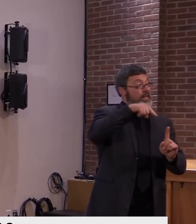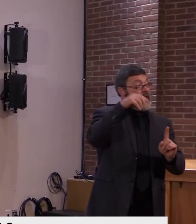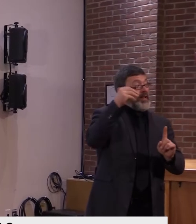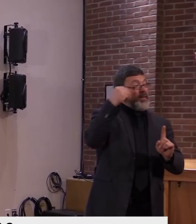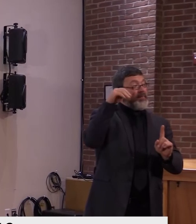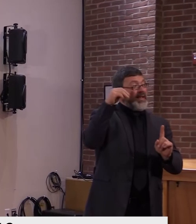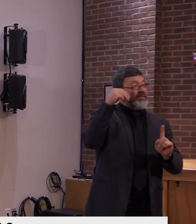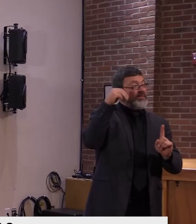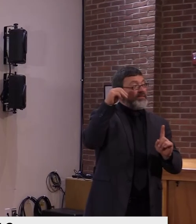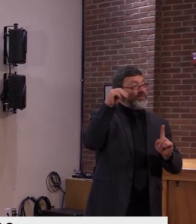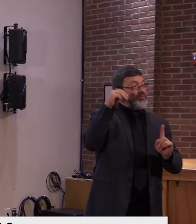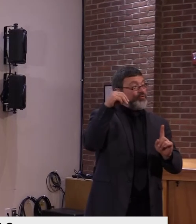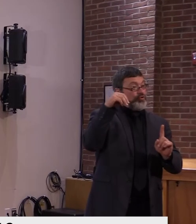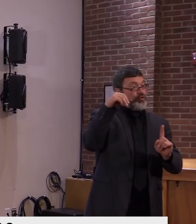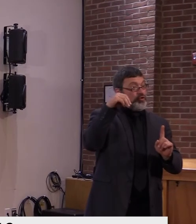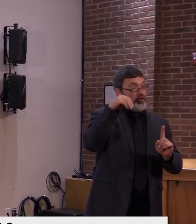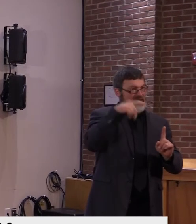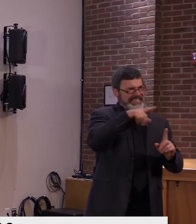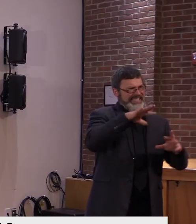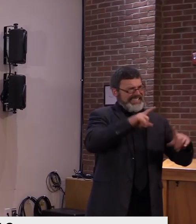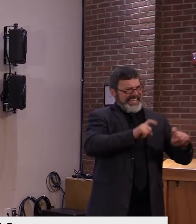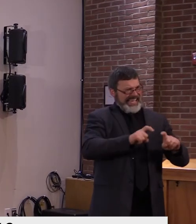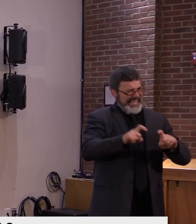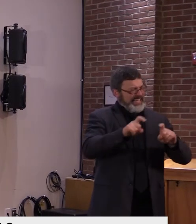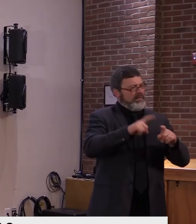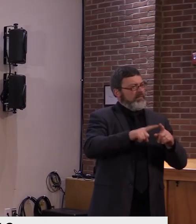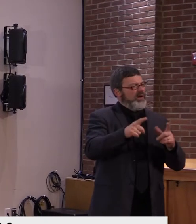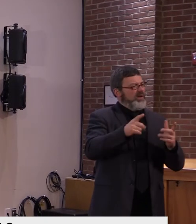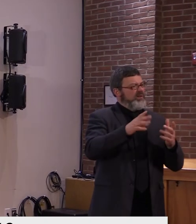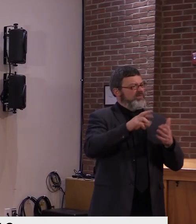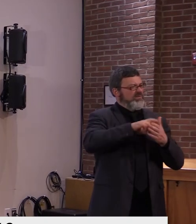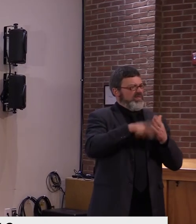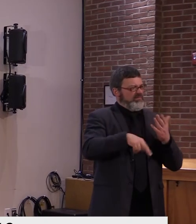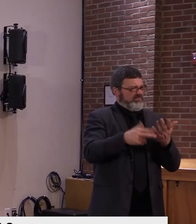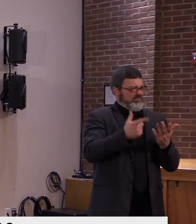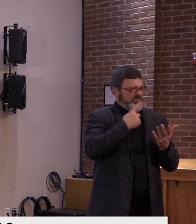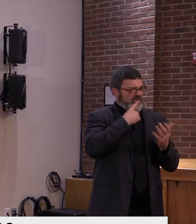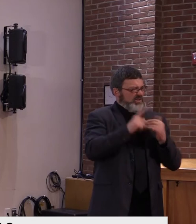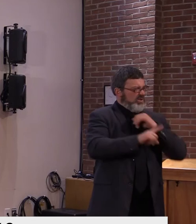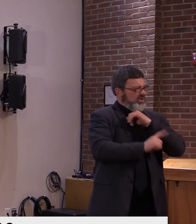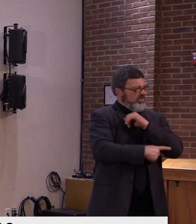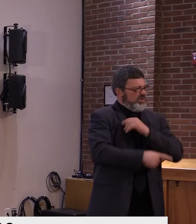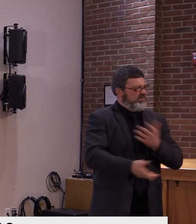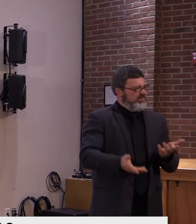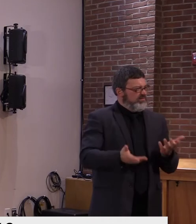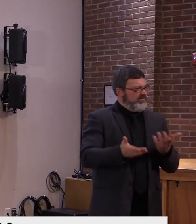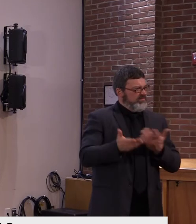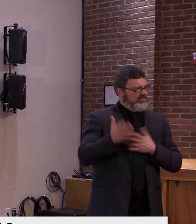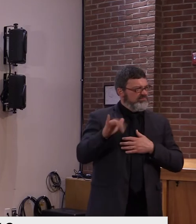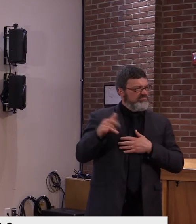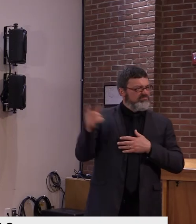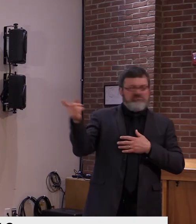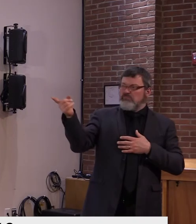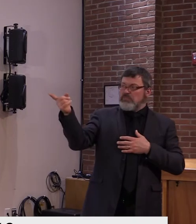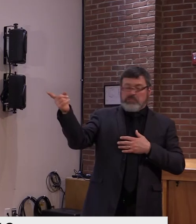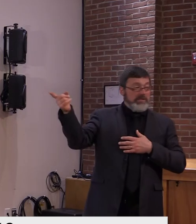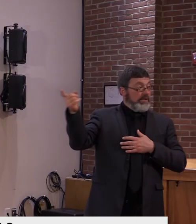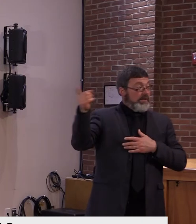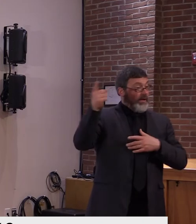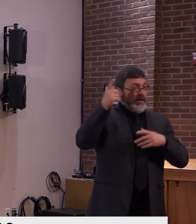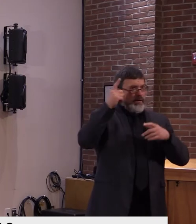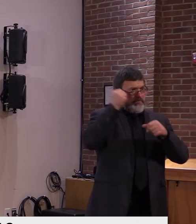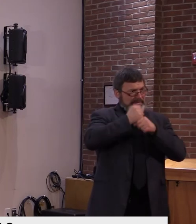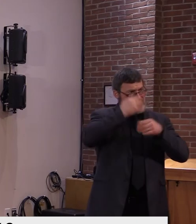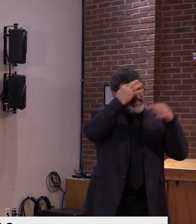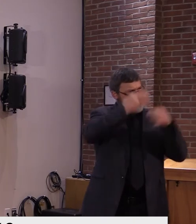So what goes on out in the field medically, I think, is uncertain. And I'd just like Dr. Levine to address that if he's willing.